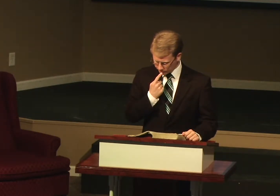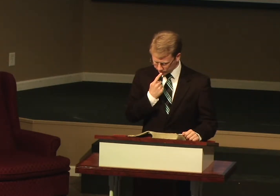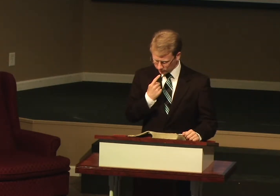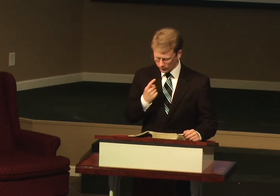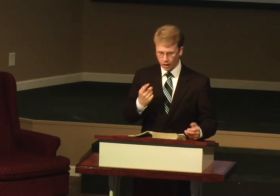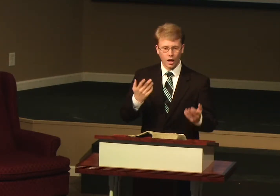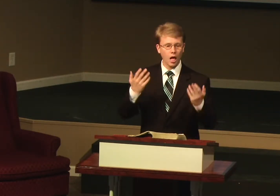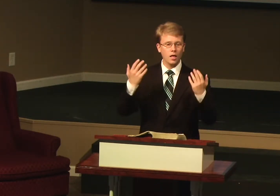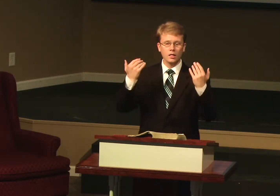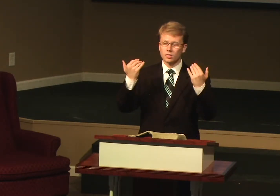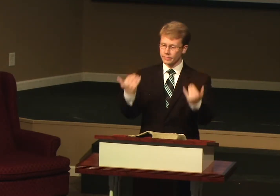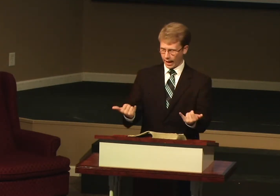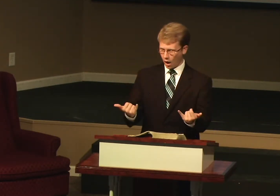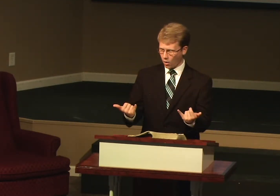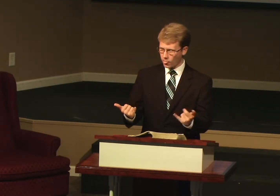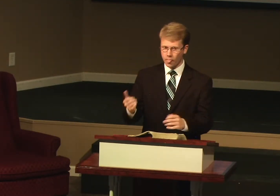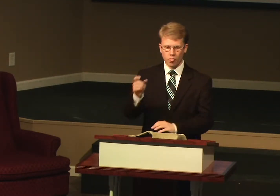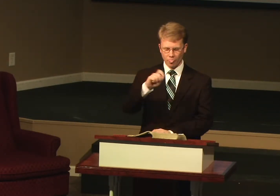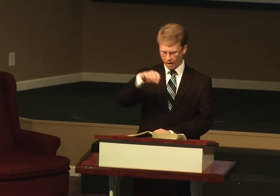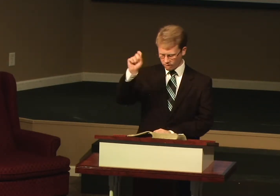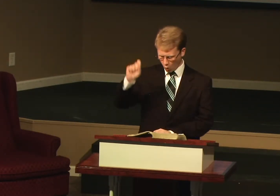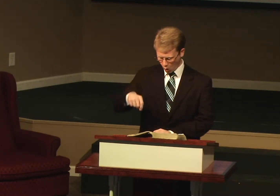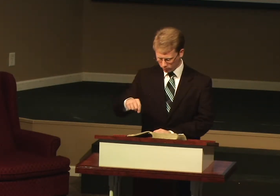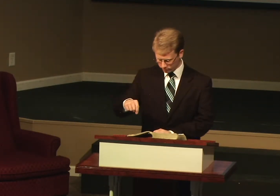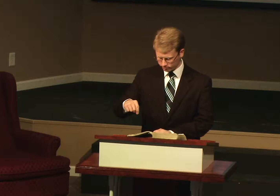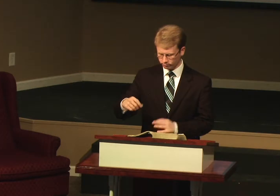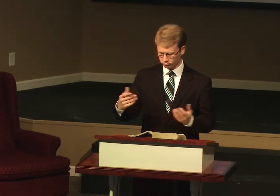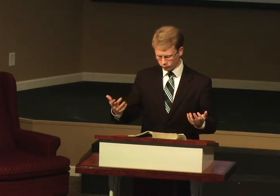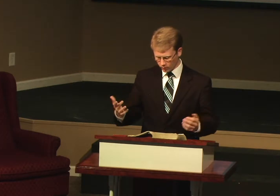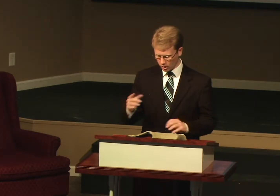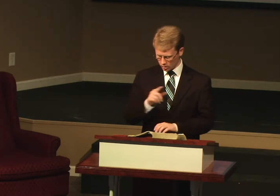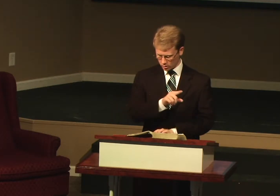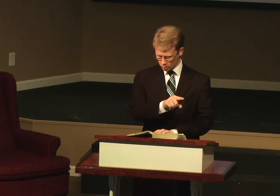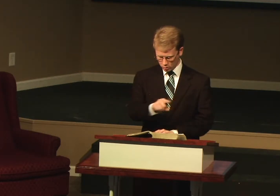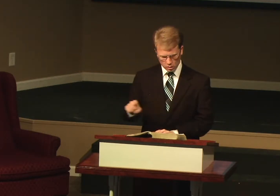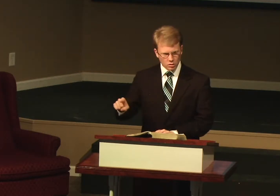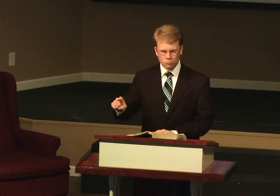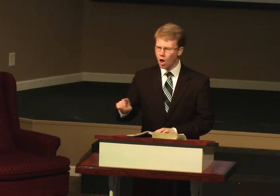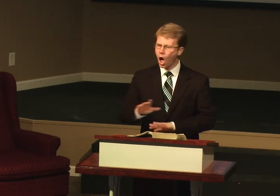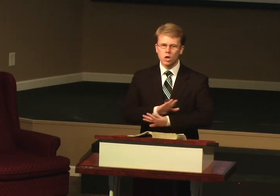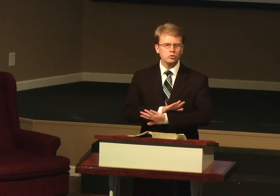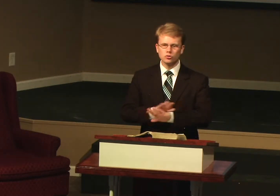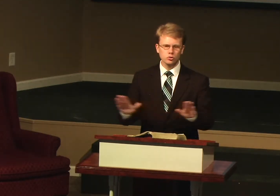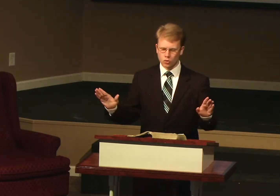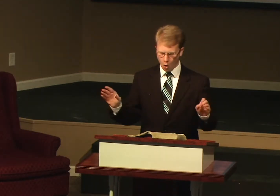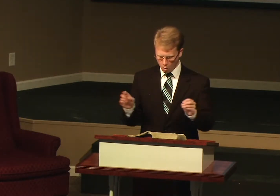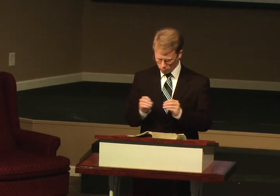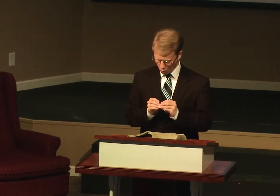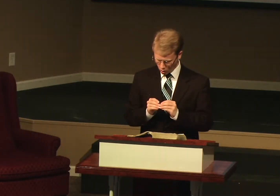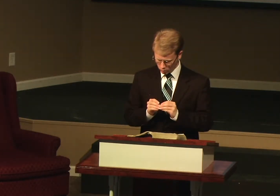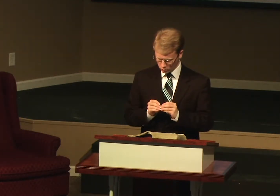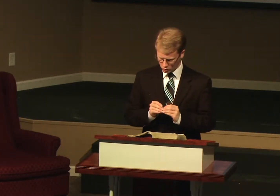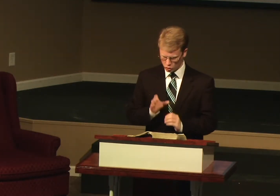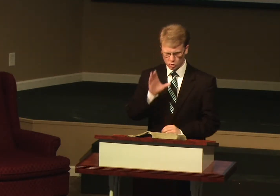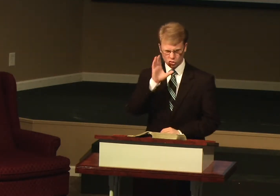It says here, now, therefore, ye are no more